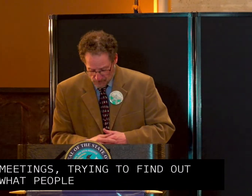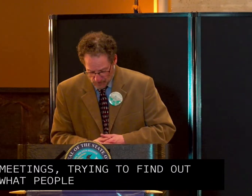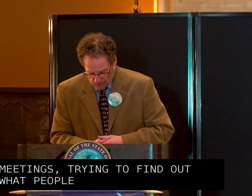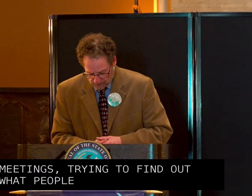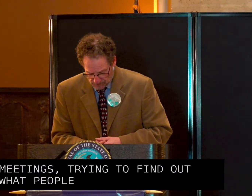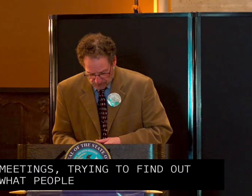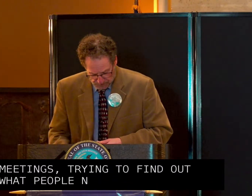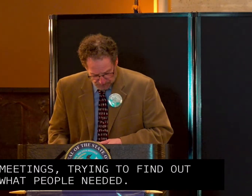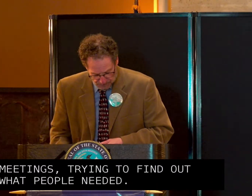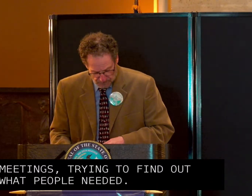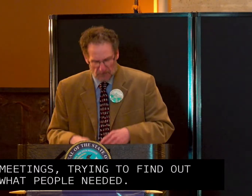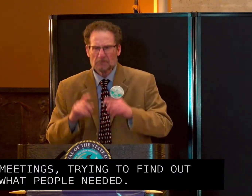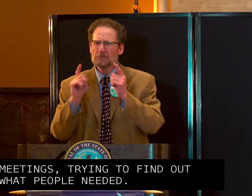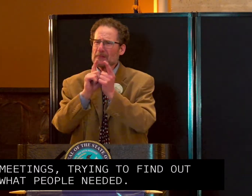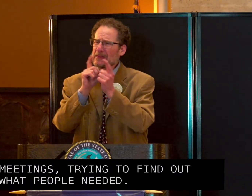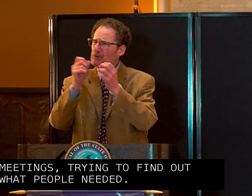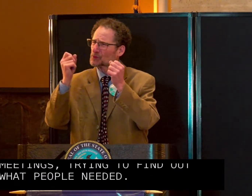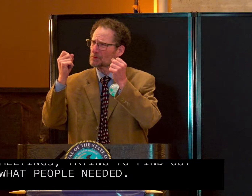It was a fun part of it, too.